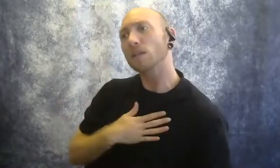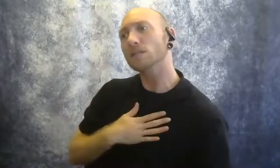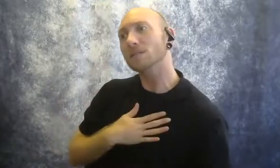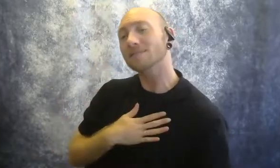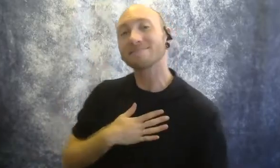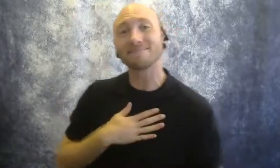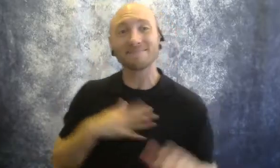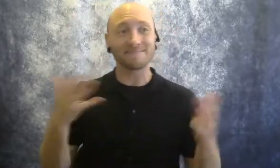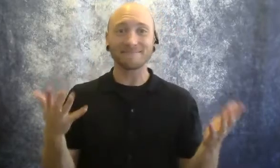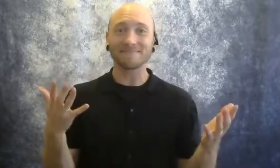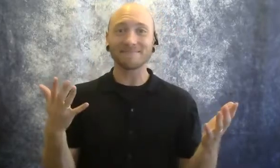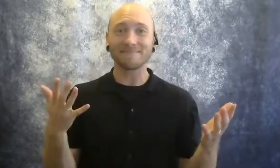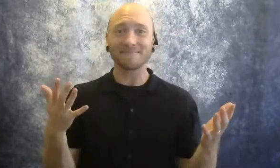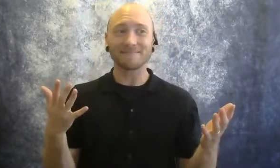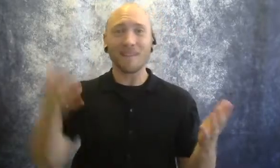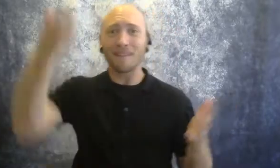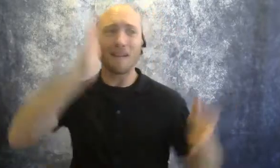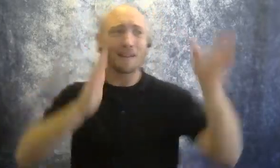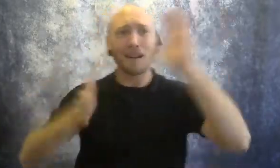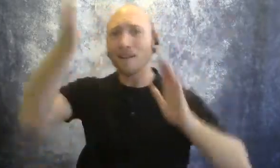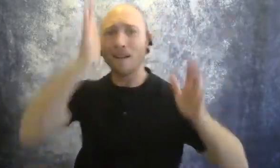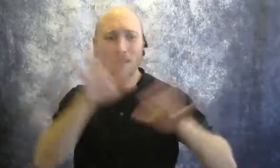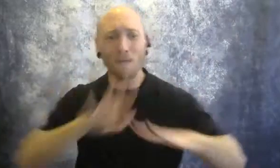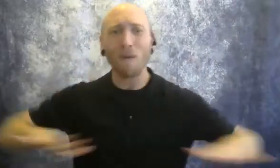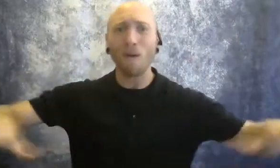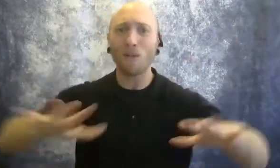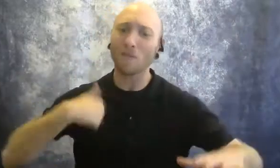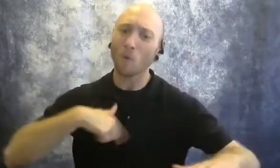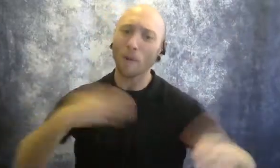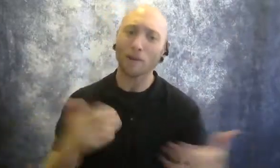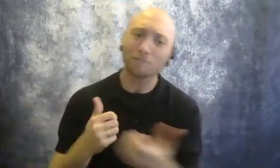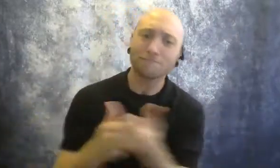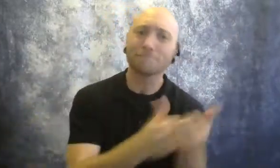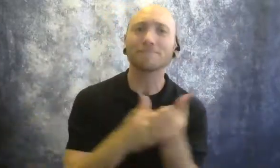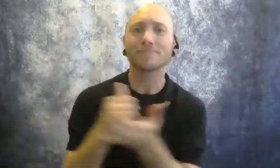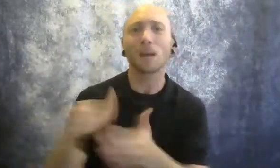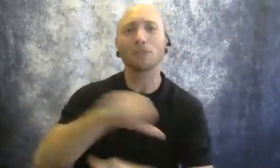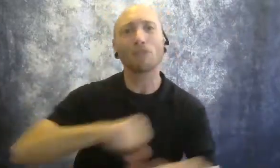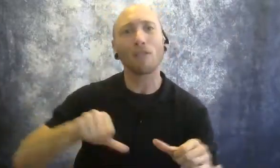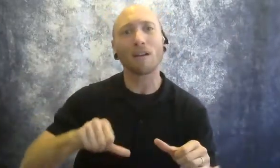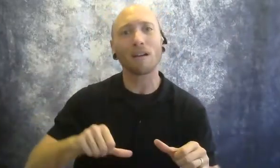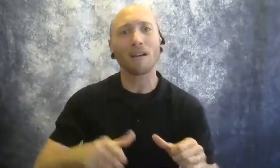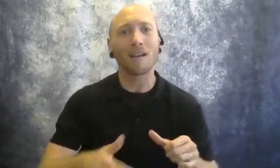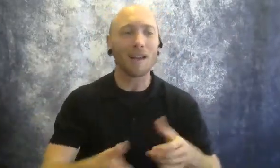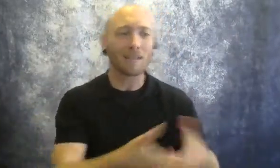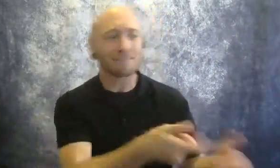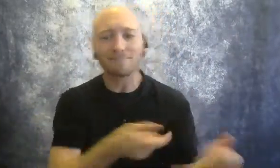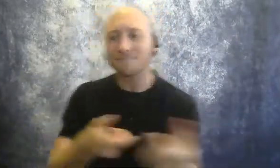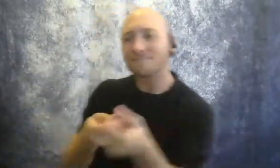God telling me I wasn't useless. So you see, we're here for one another. It's what we're here for, to help each other